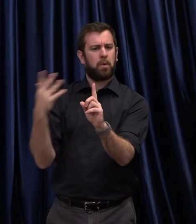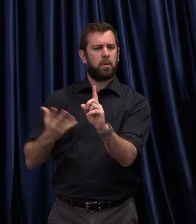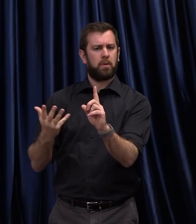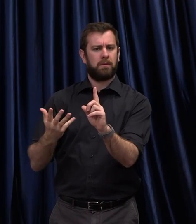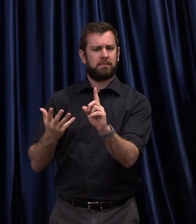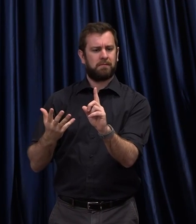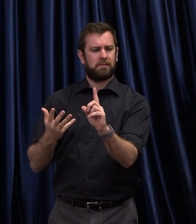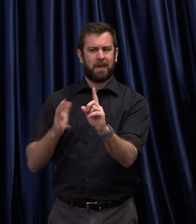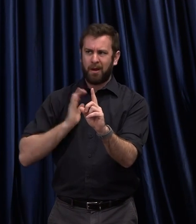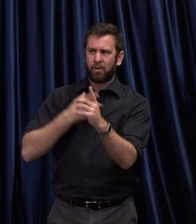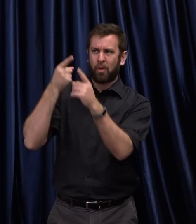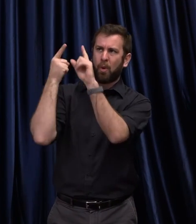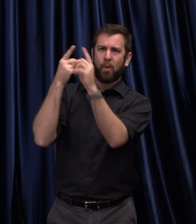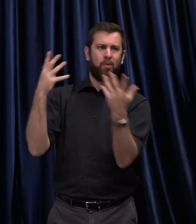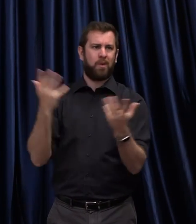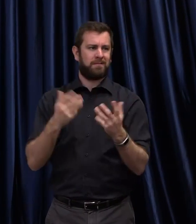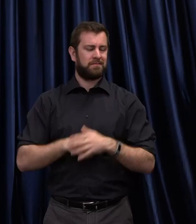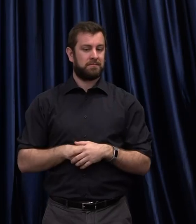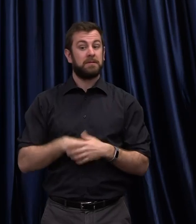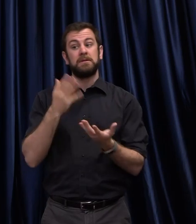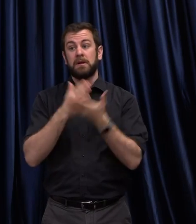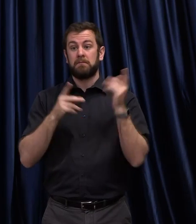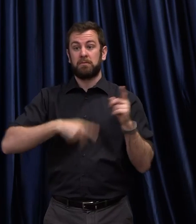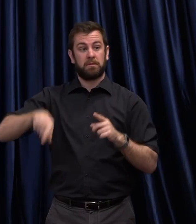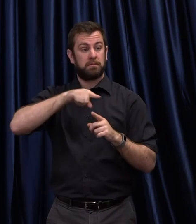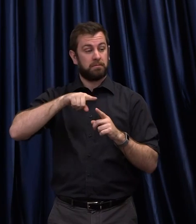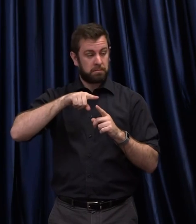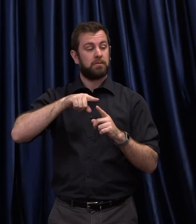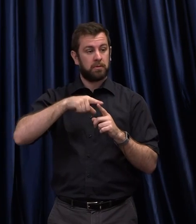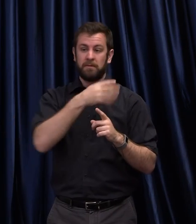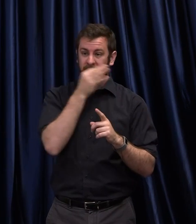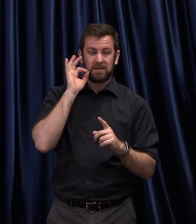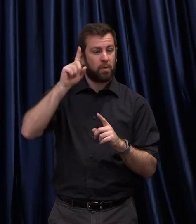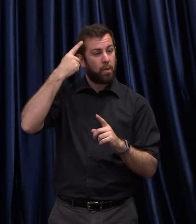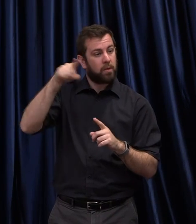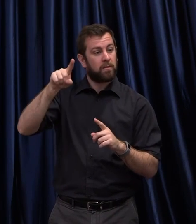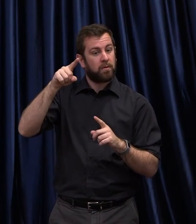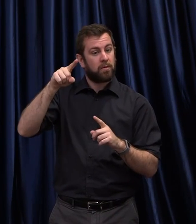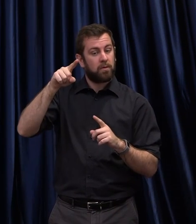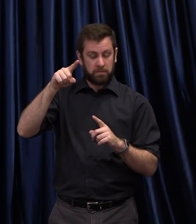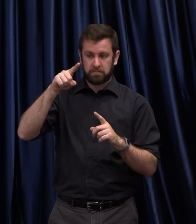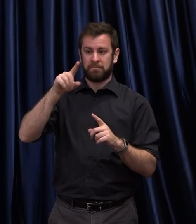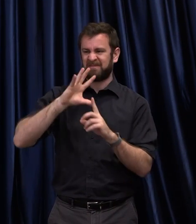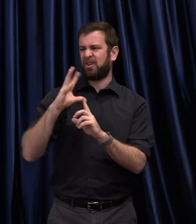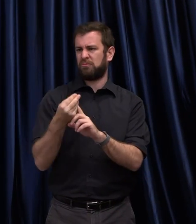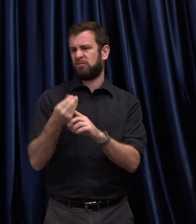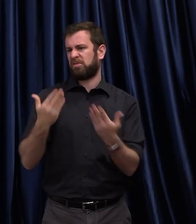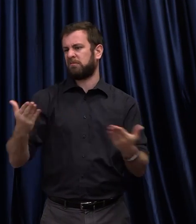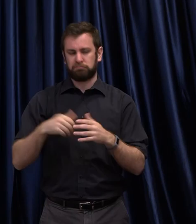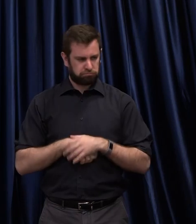intention? There are some who fast only because it is a cultural thing to